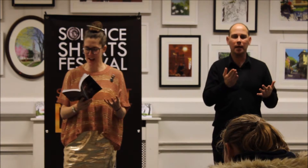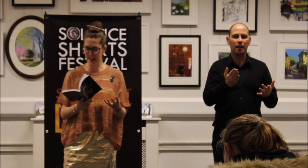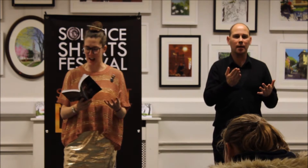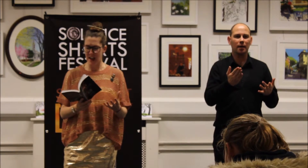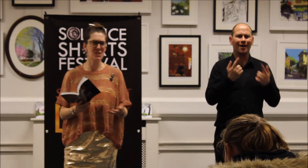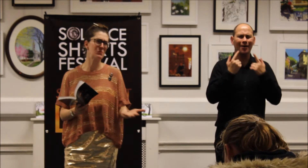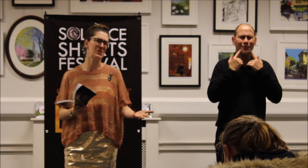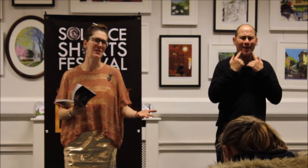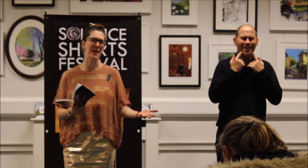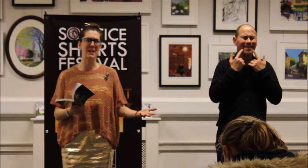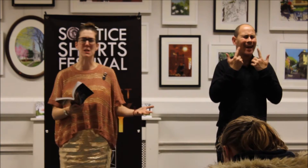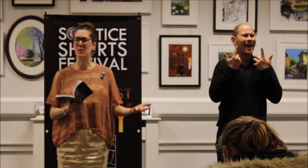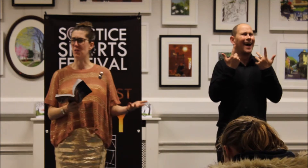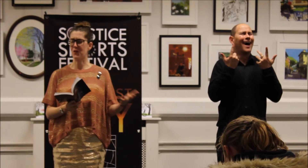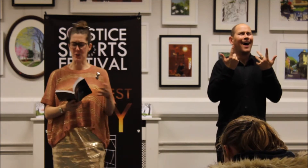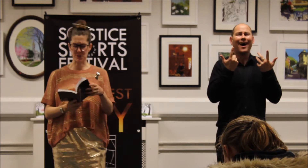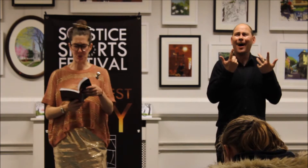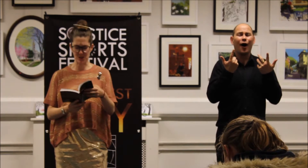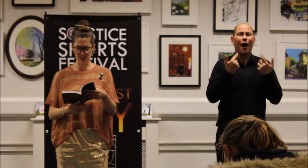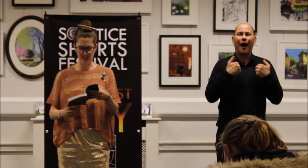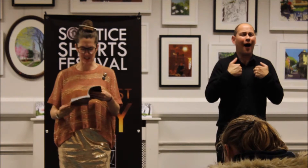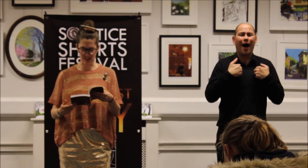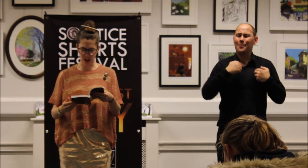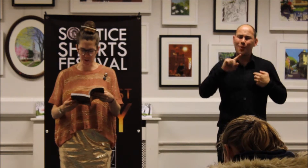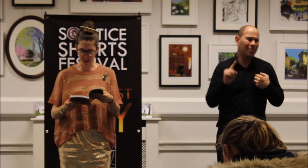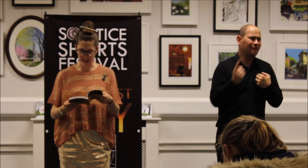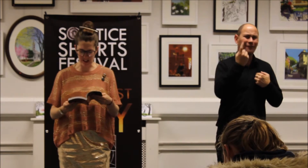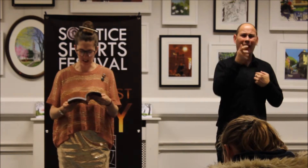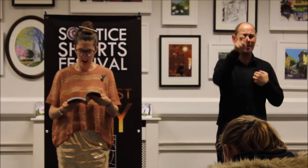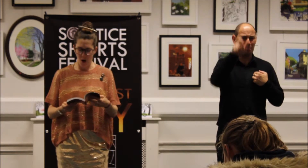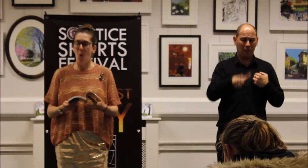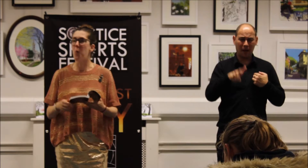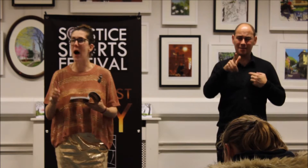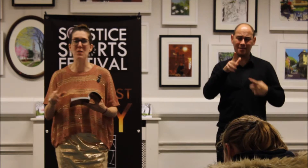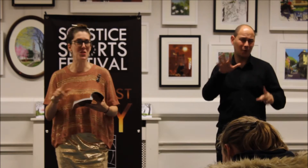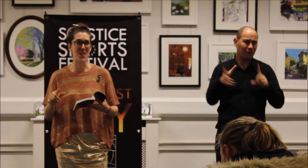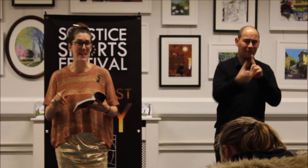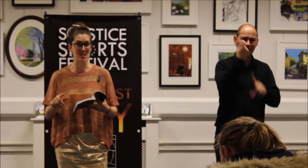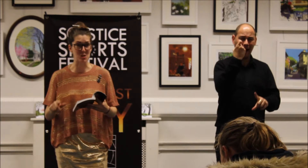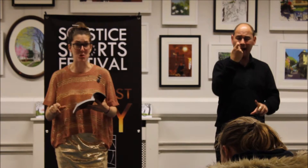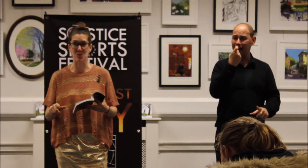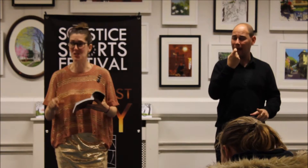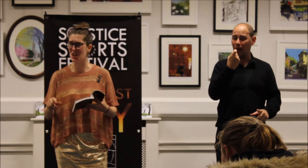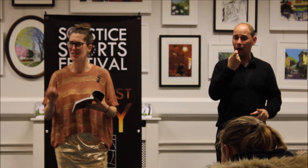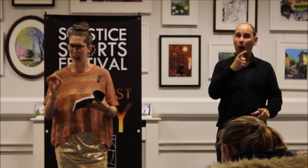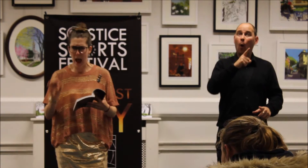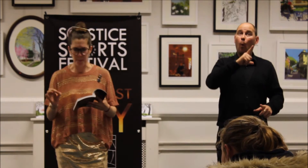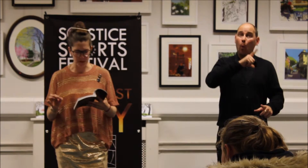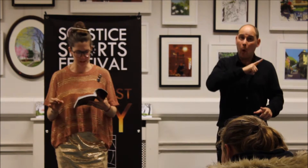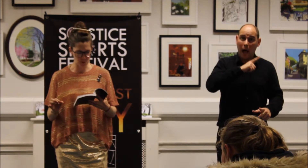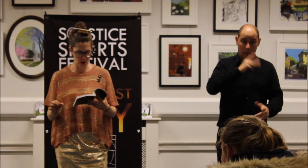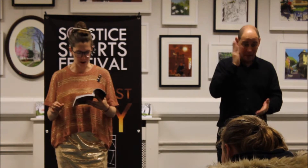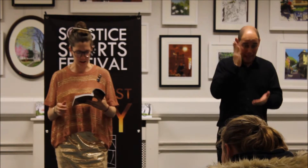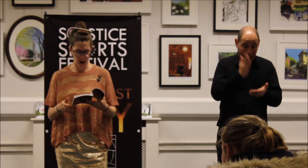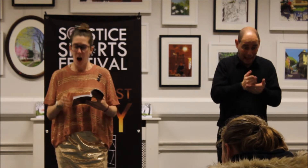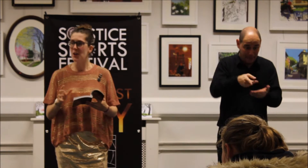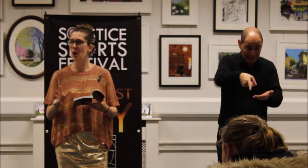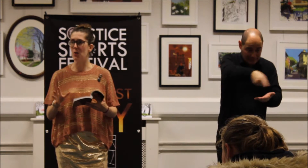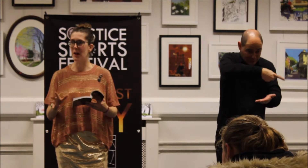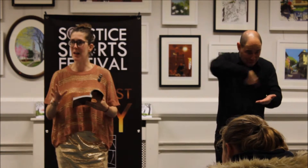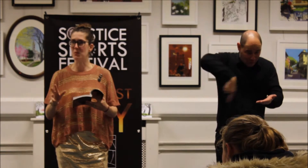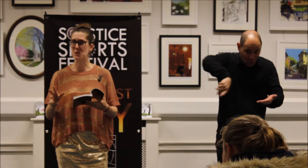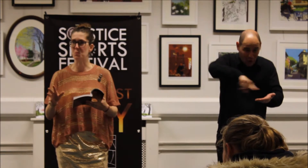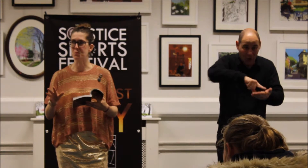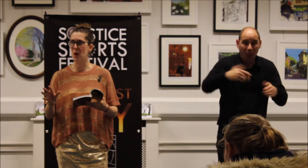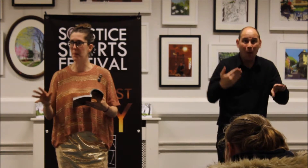a grin. She was unlikely to be the first person to discover this. Why would that circle just happen to work?